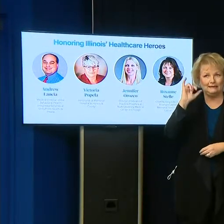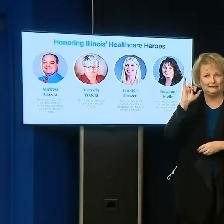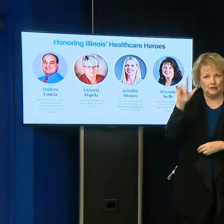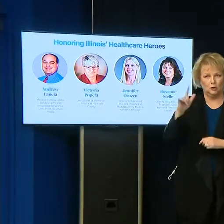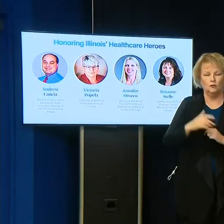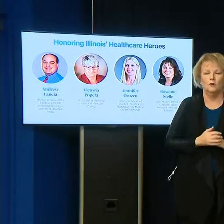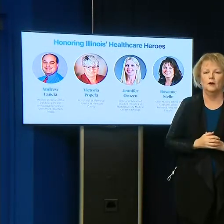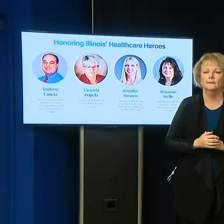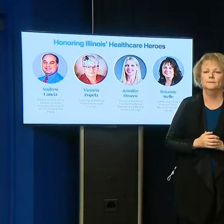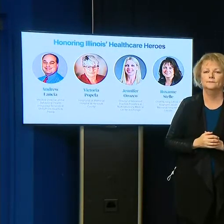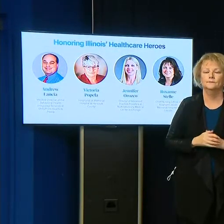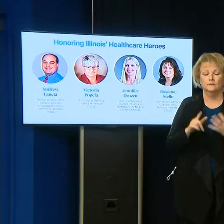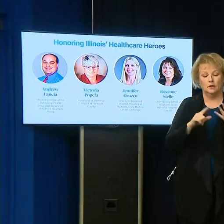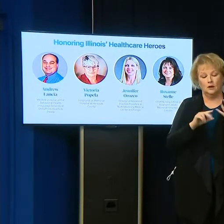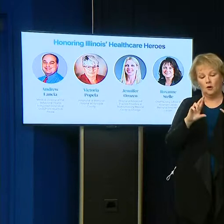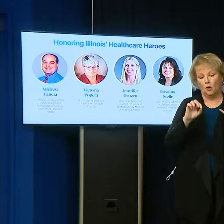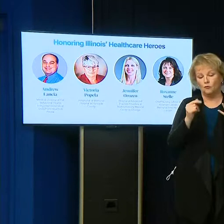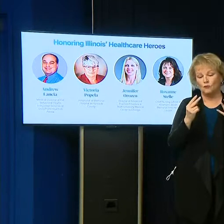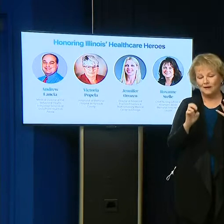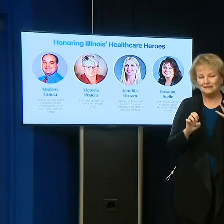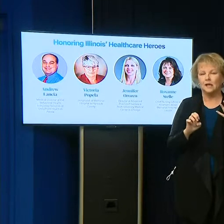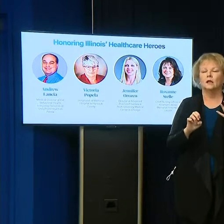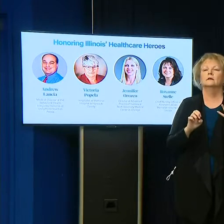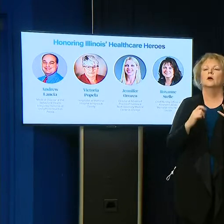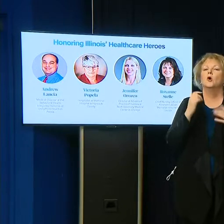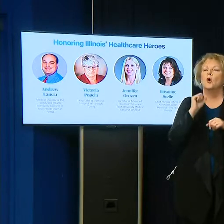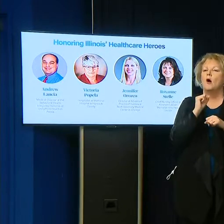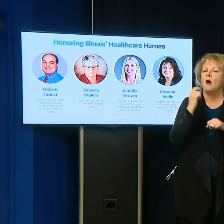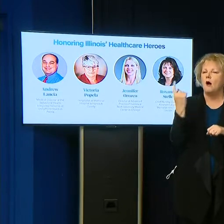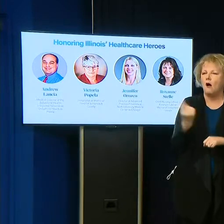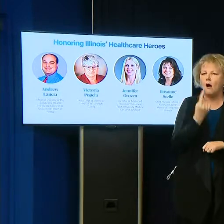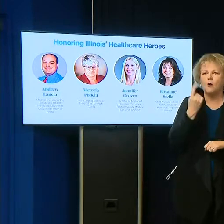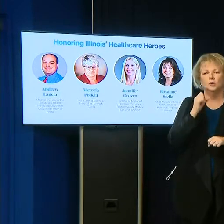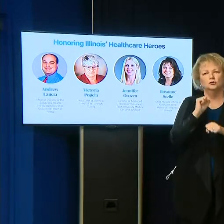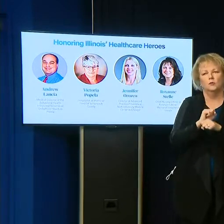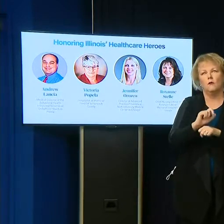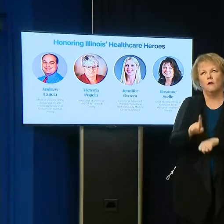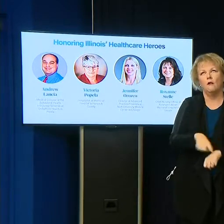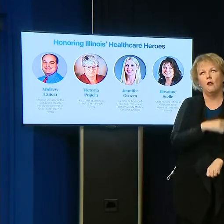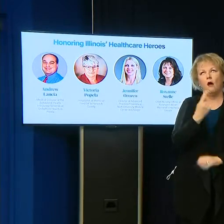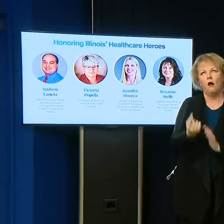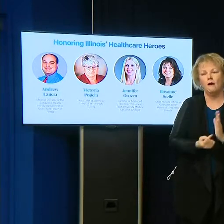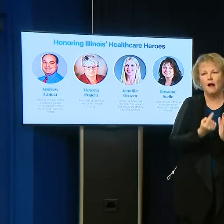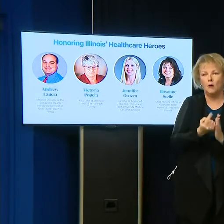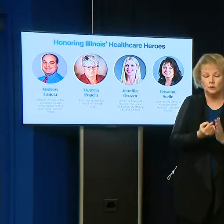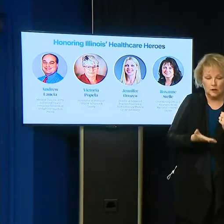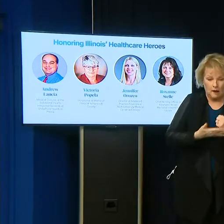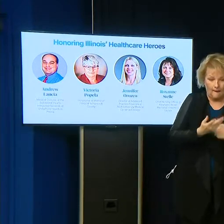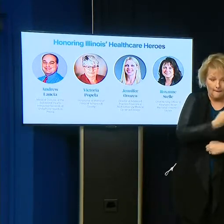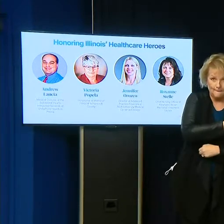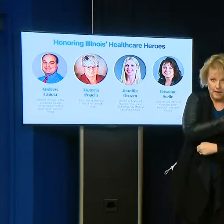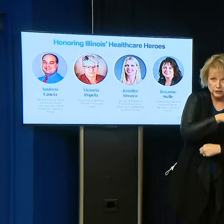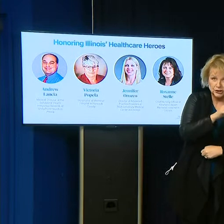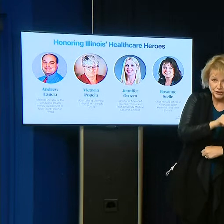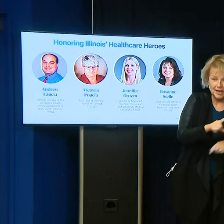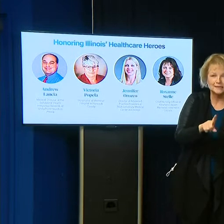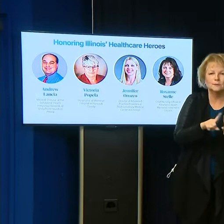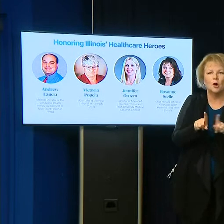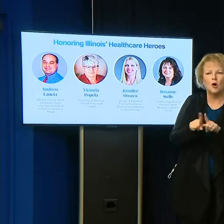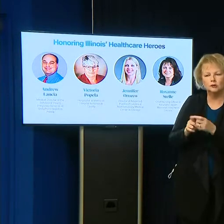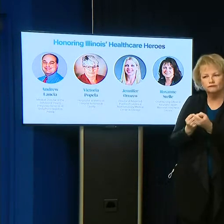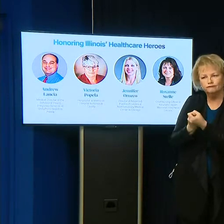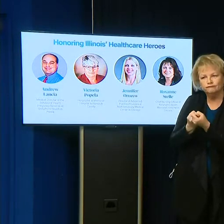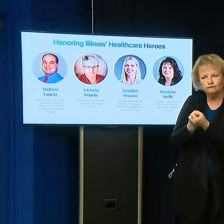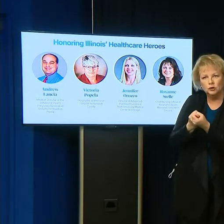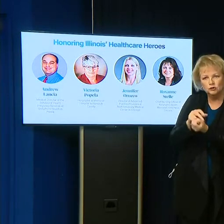Illinois. Roxanne routinely works extra hours, not just to support her patients, but to have the backs of her nursing